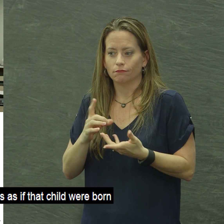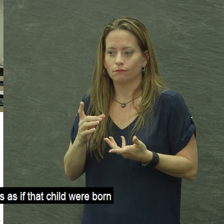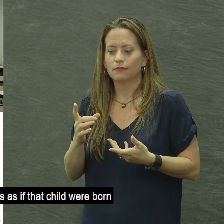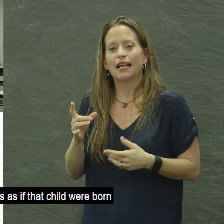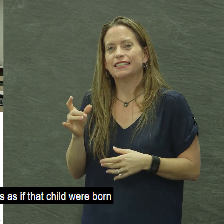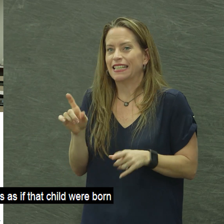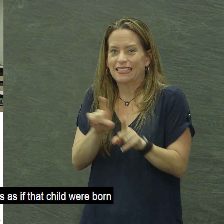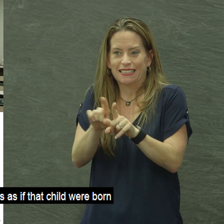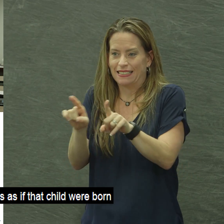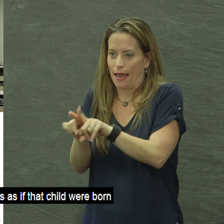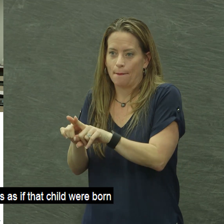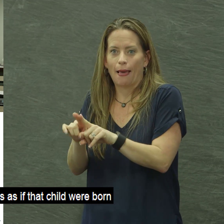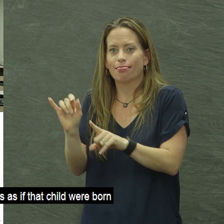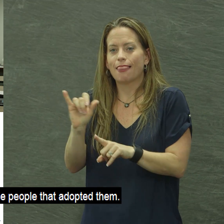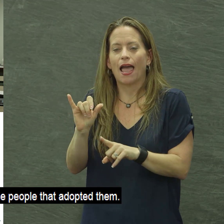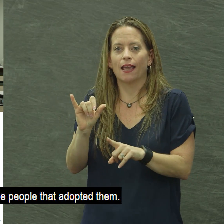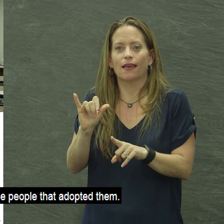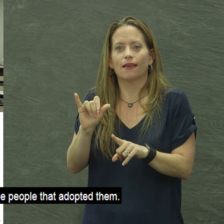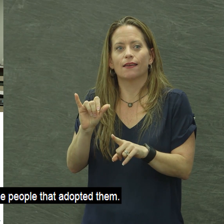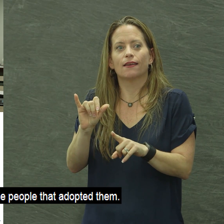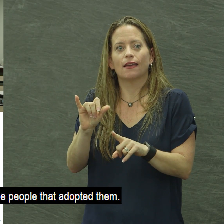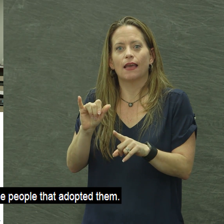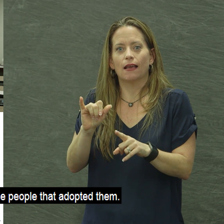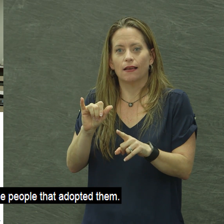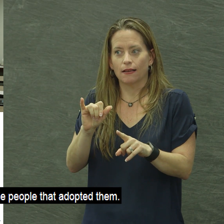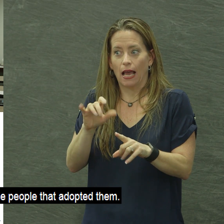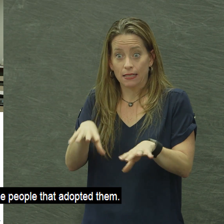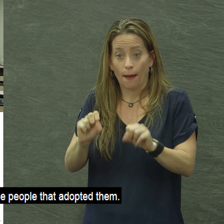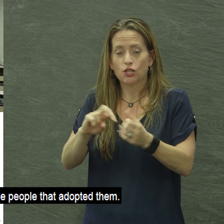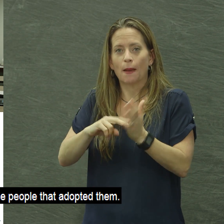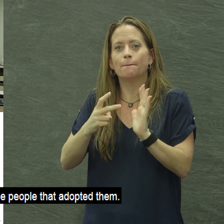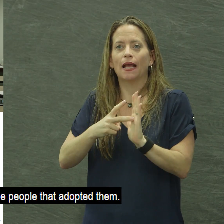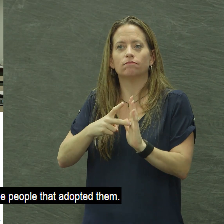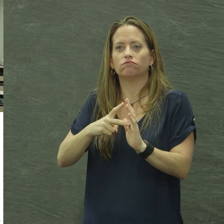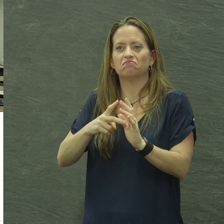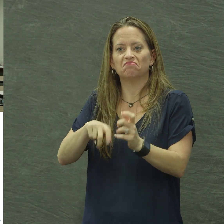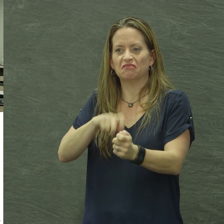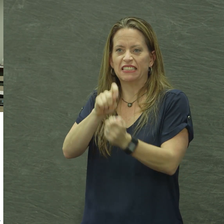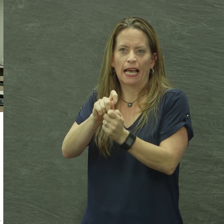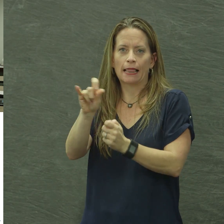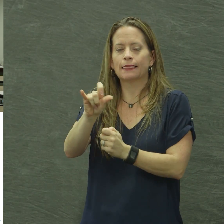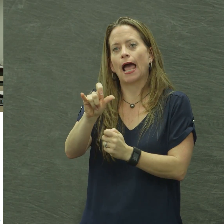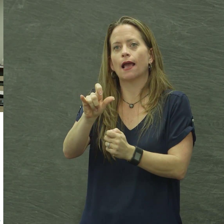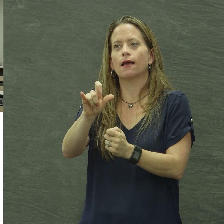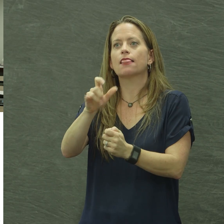as if that child were born to the people that adopted them.